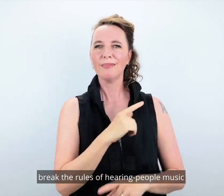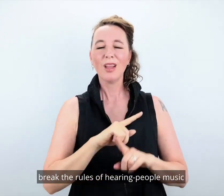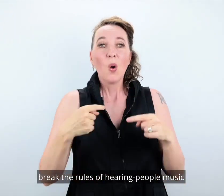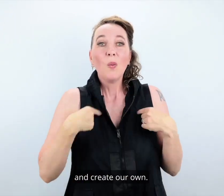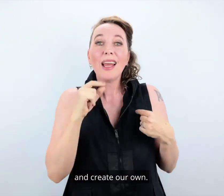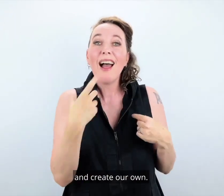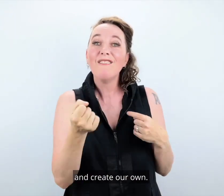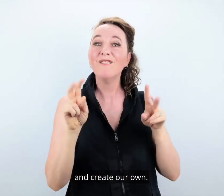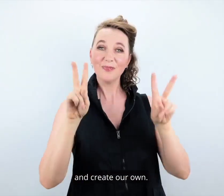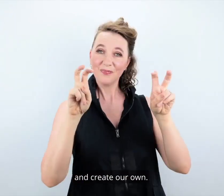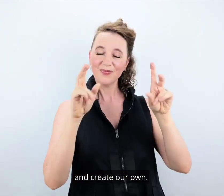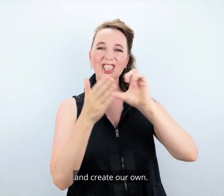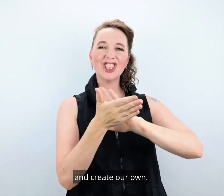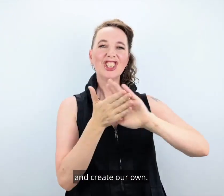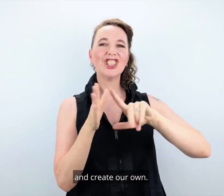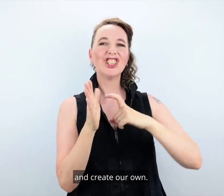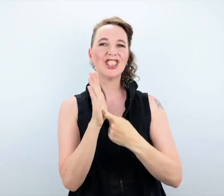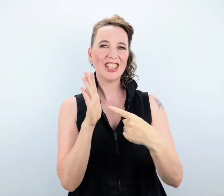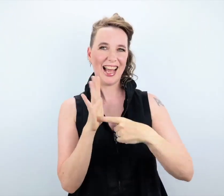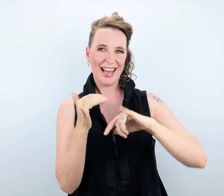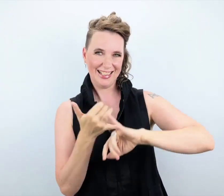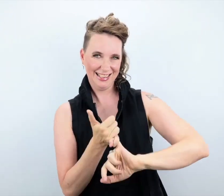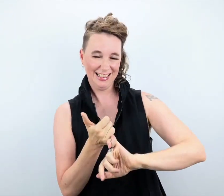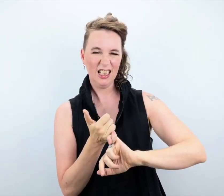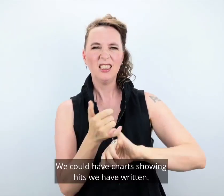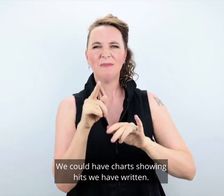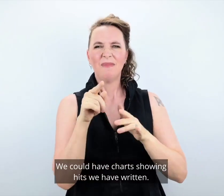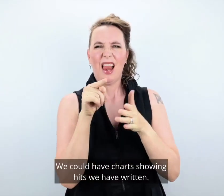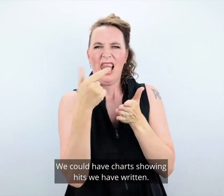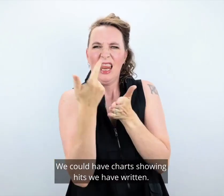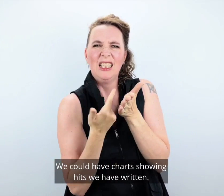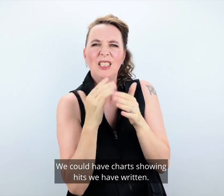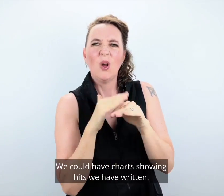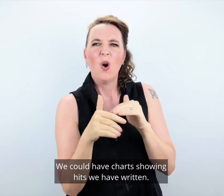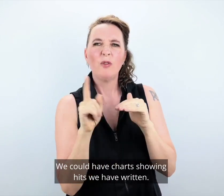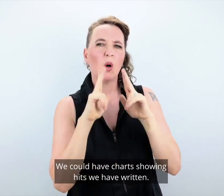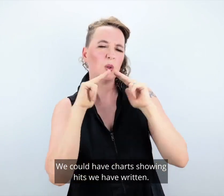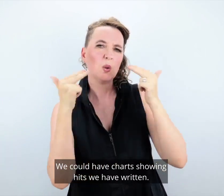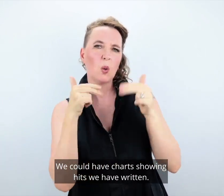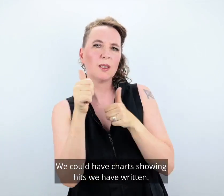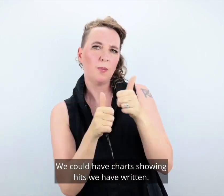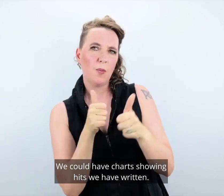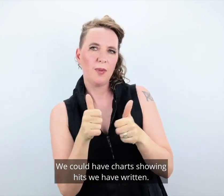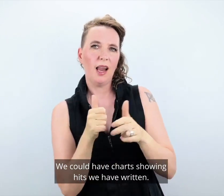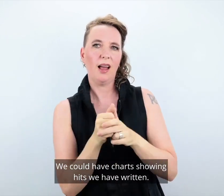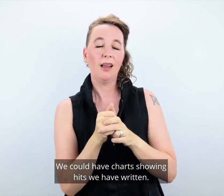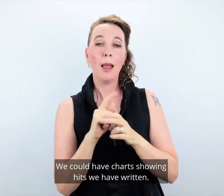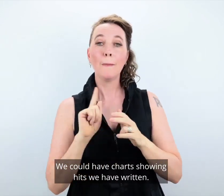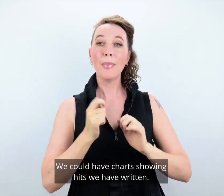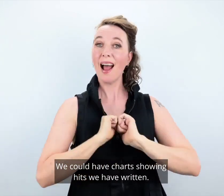and create our own. We could have charts showing hits we have written